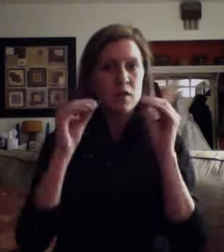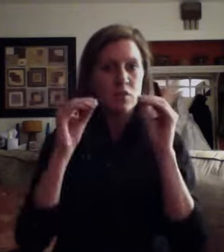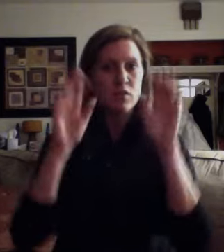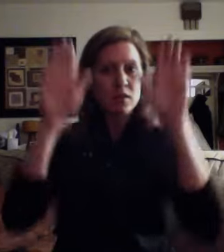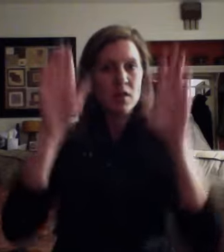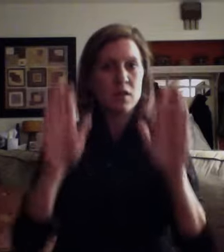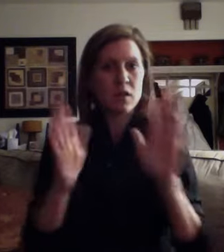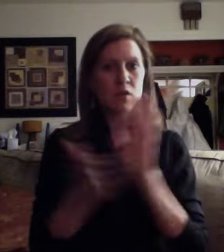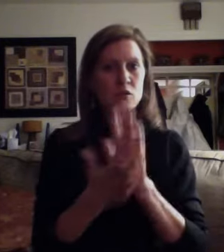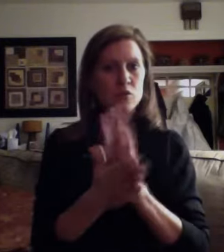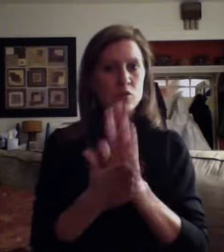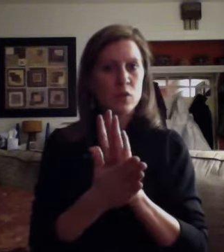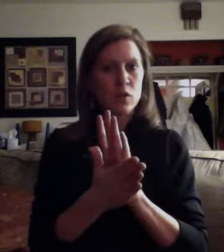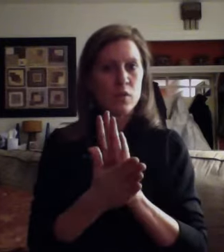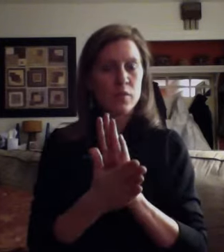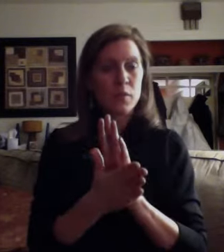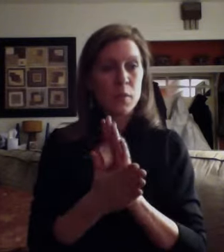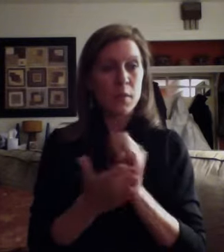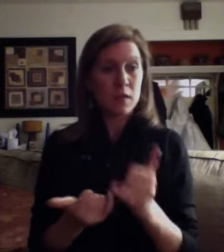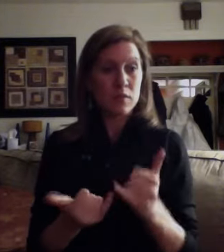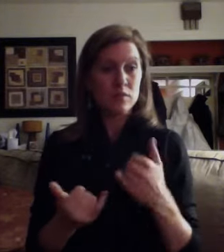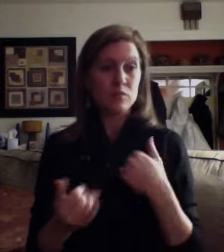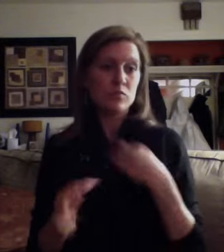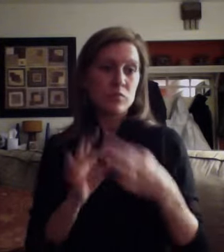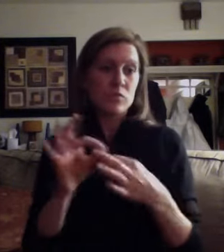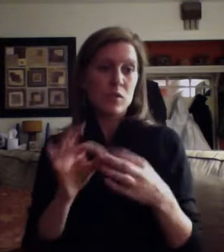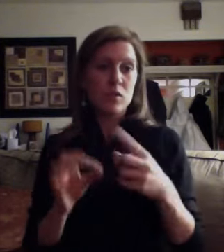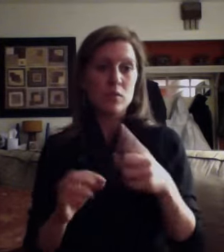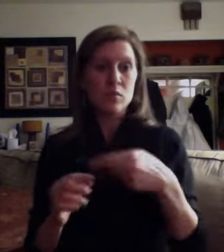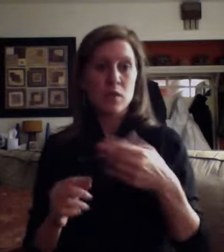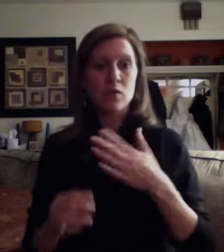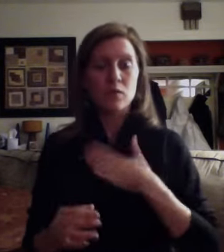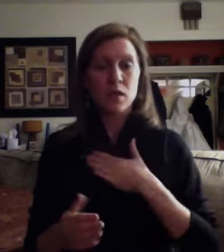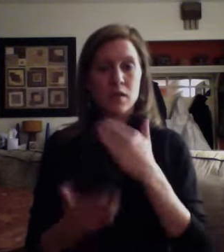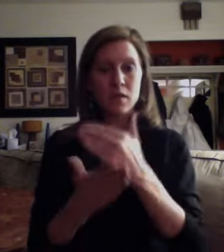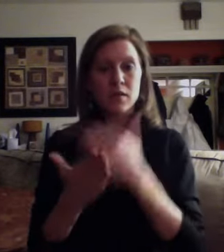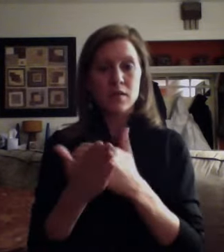And this is during Mass, we have this thing called Children's Liturgy of the Word.